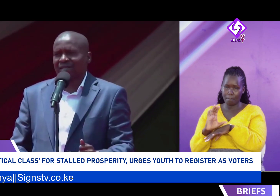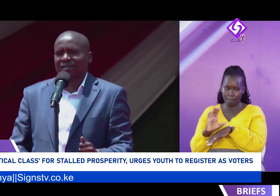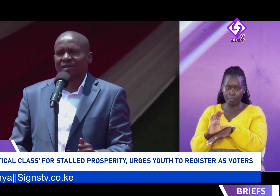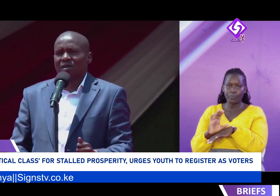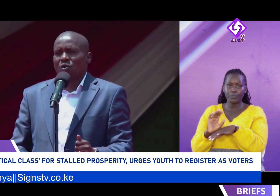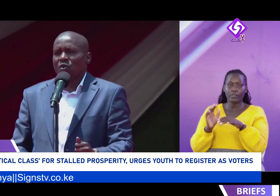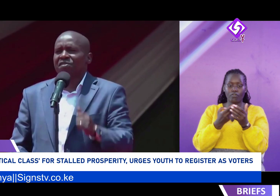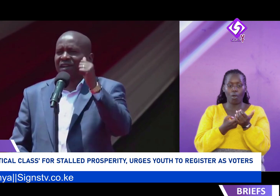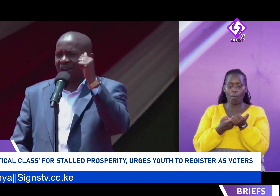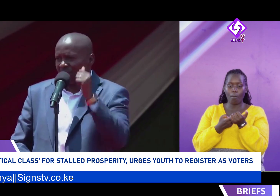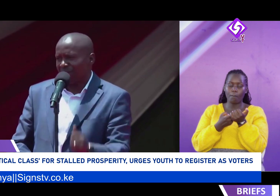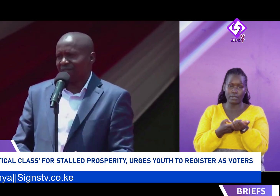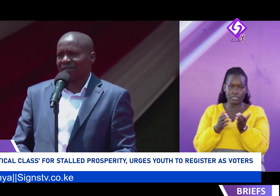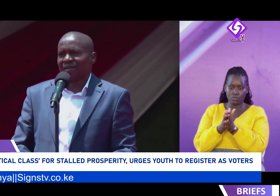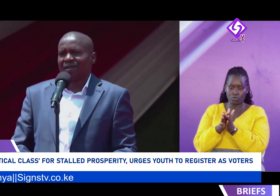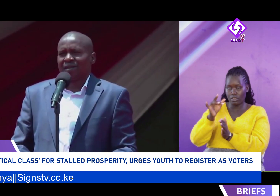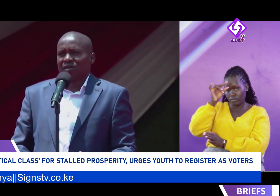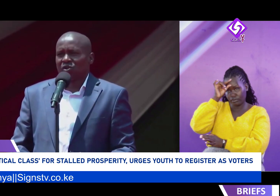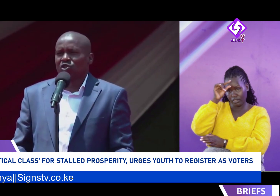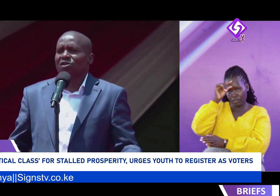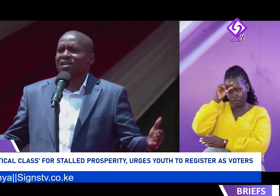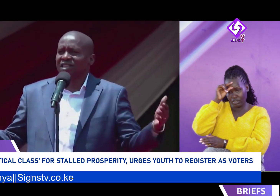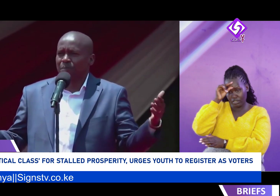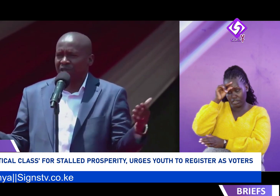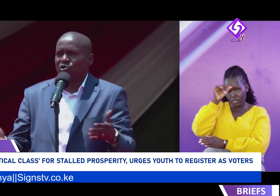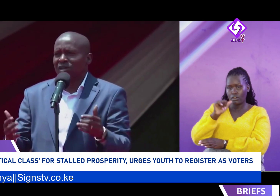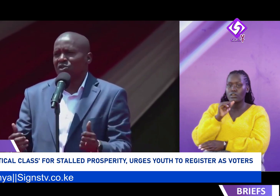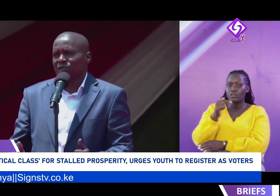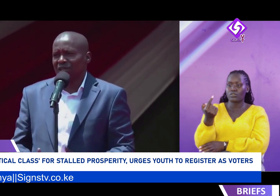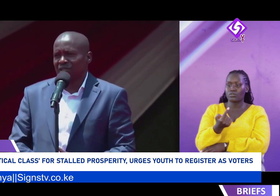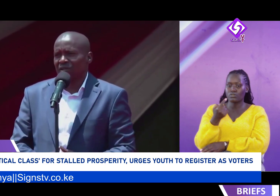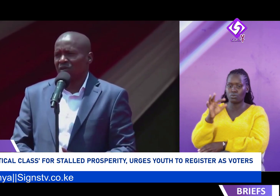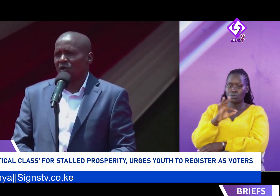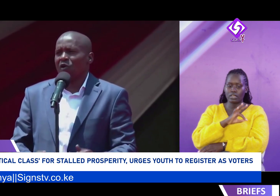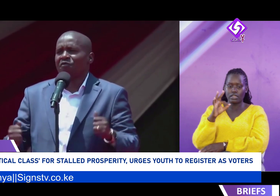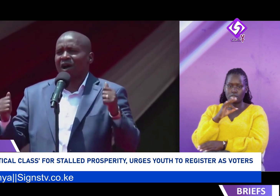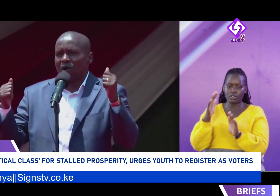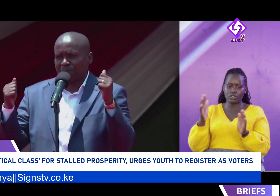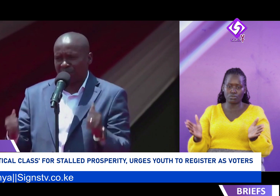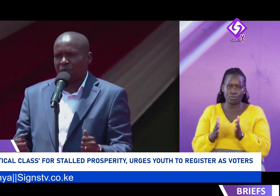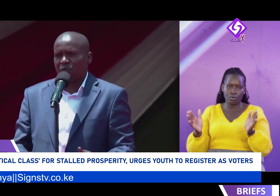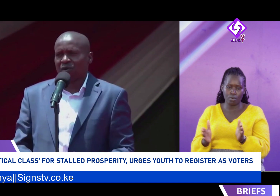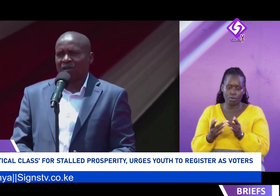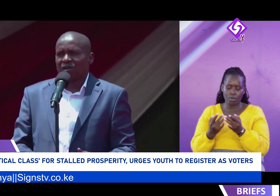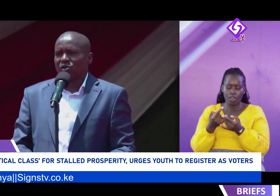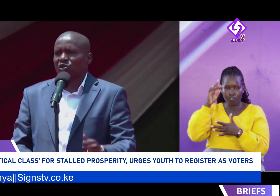partners with the government, not only in the spiritual nourishment of our people, not only